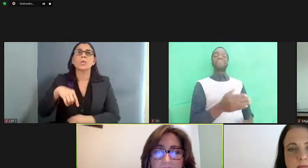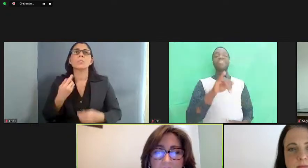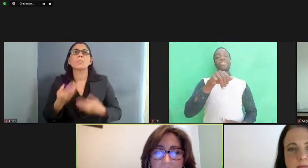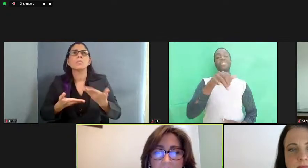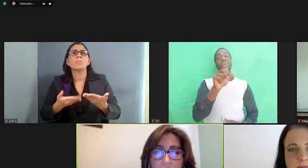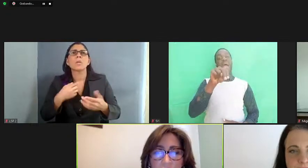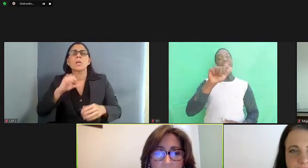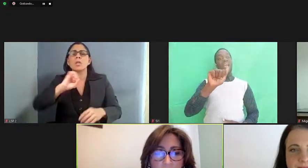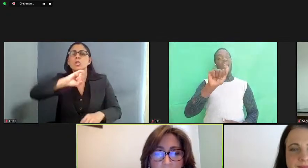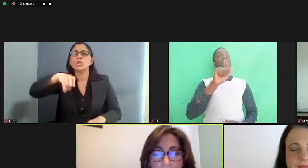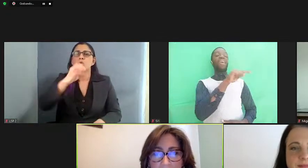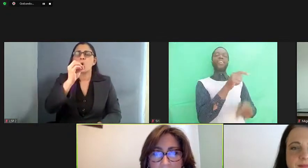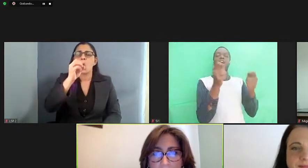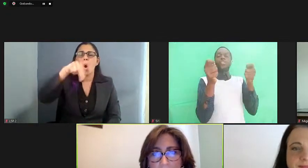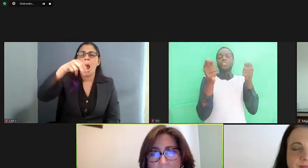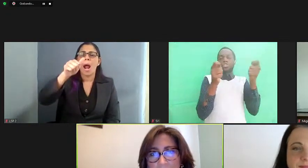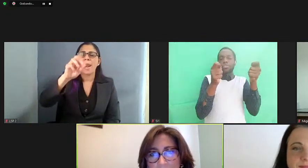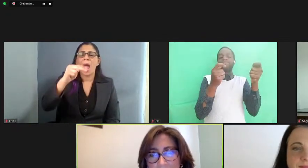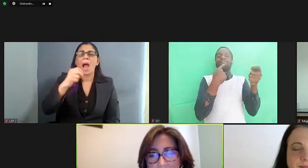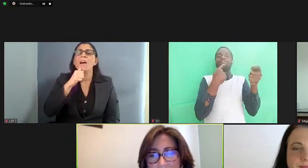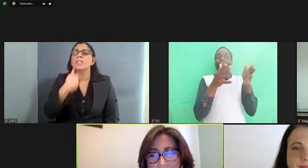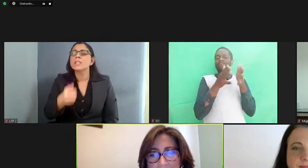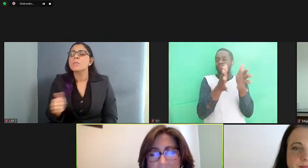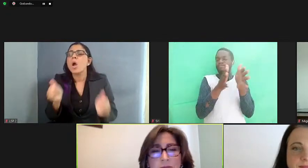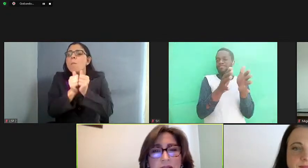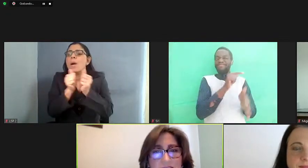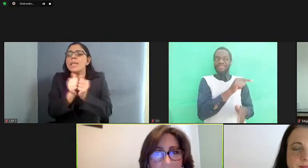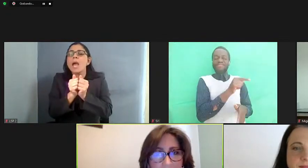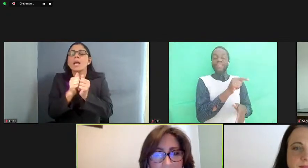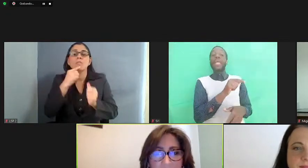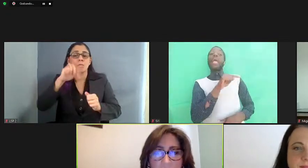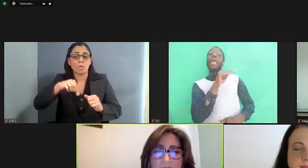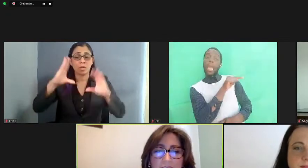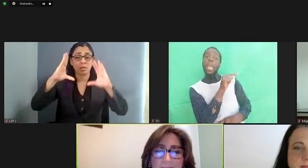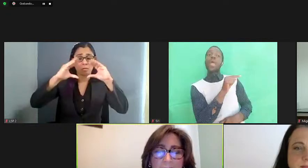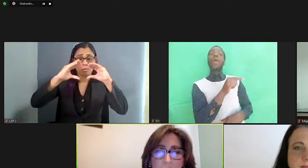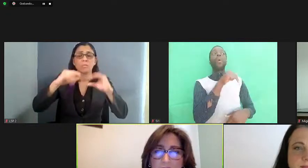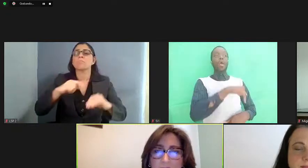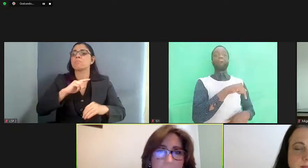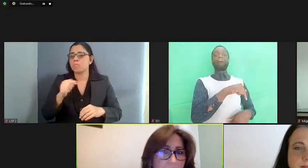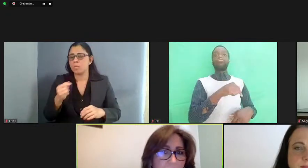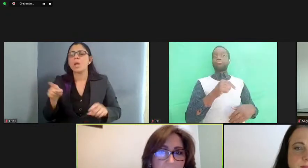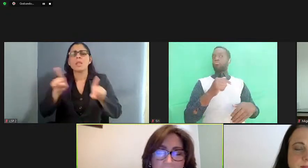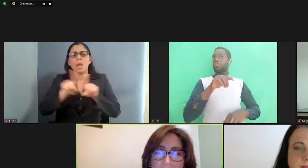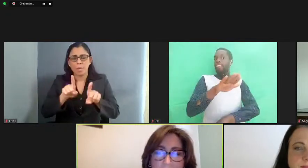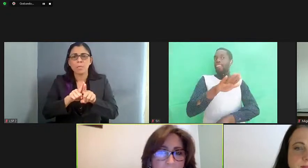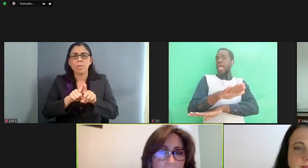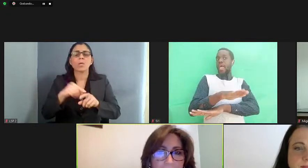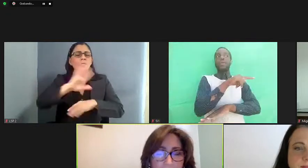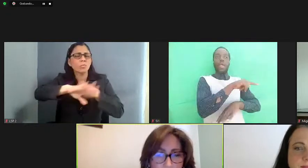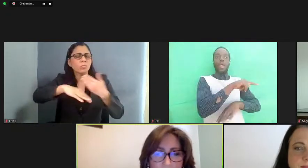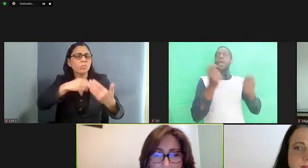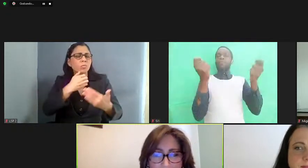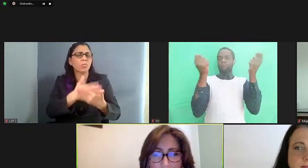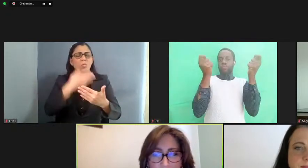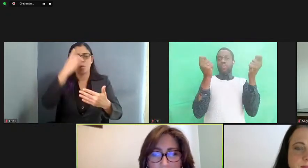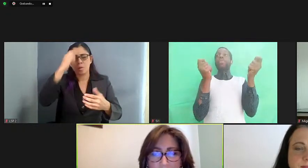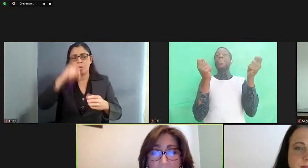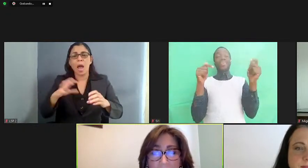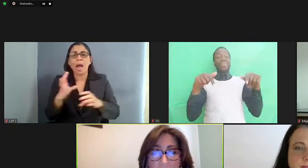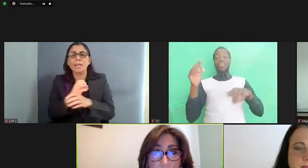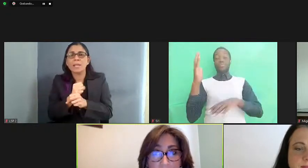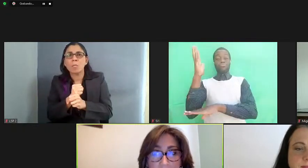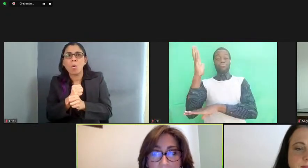berkling who is here with us in this afternoon and will be in charge of